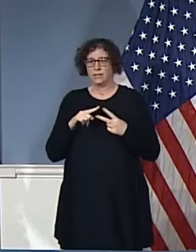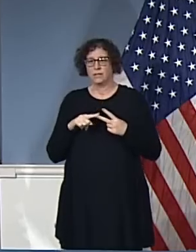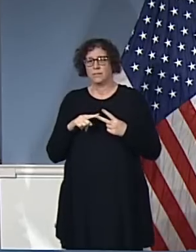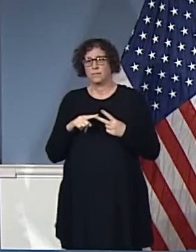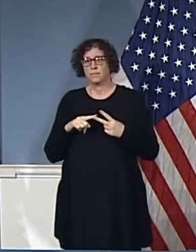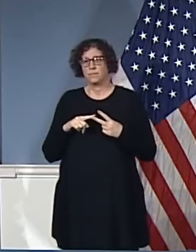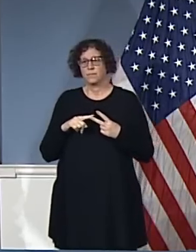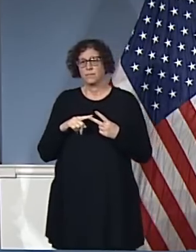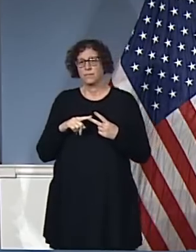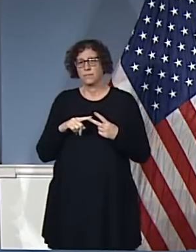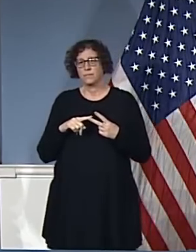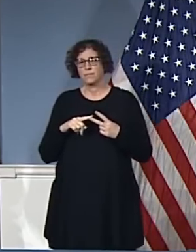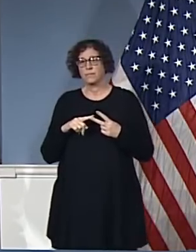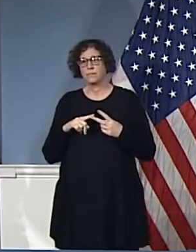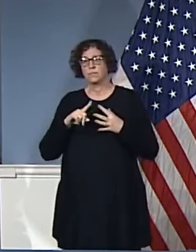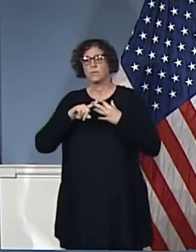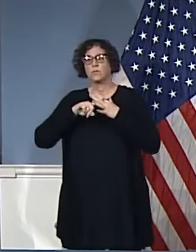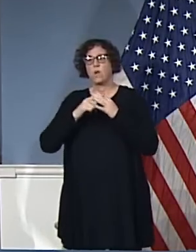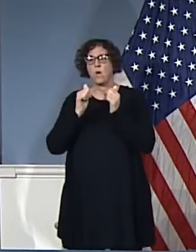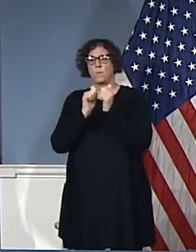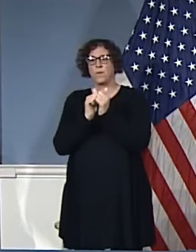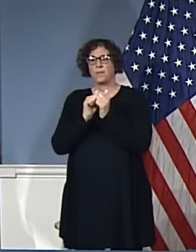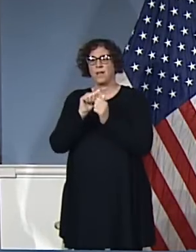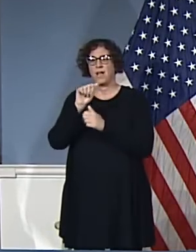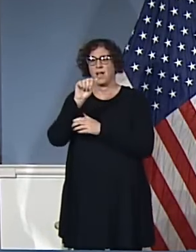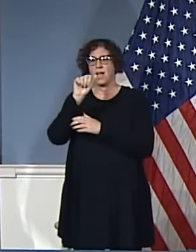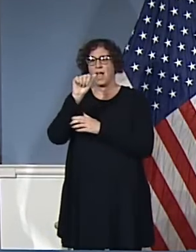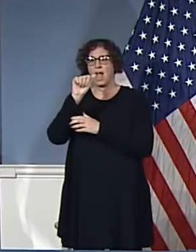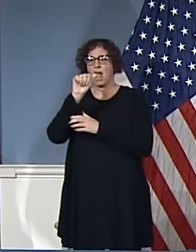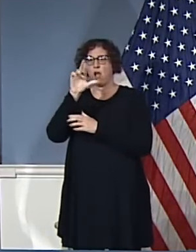today with Aaron from the Post.